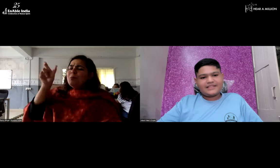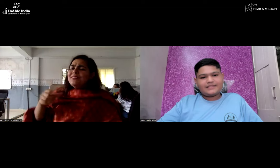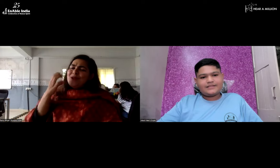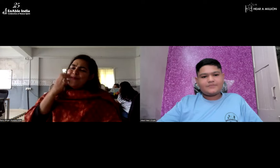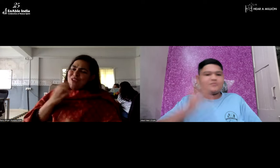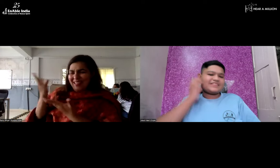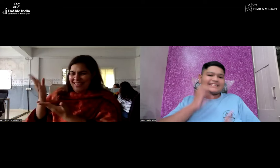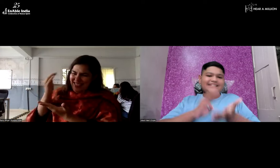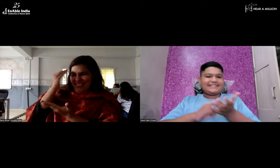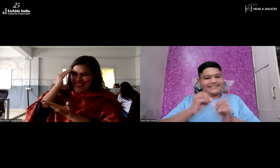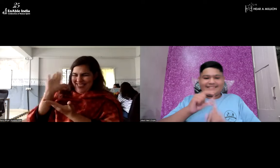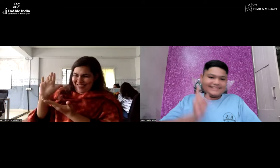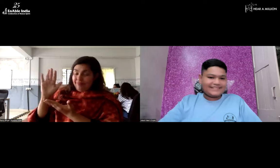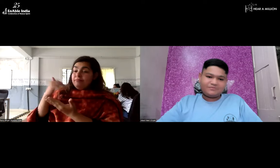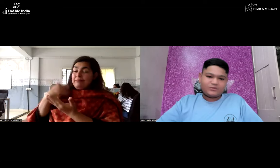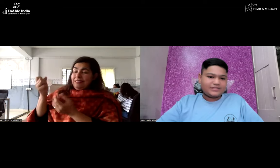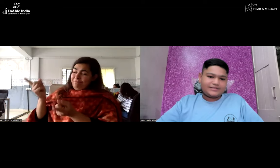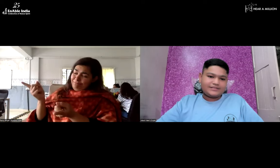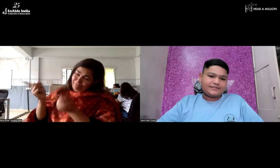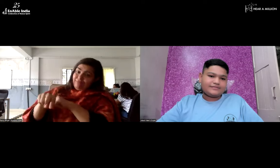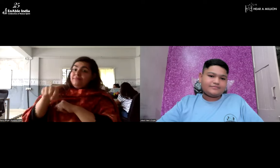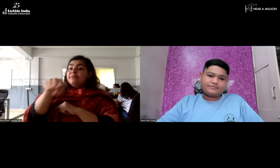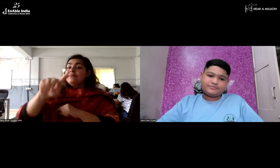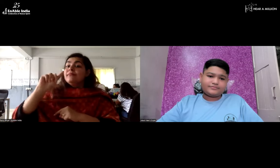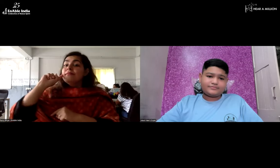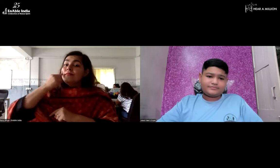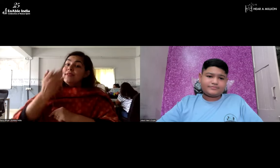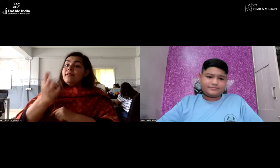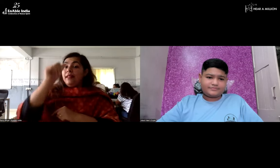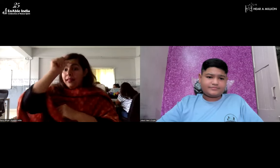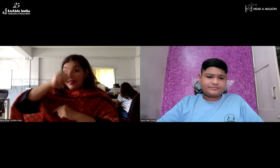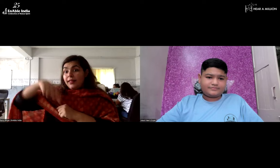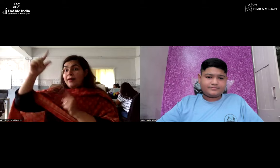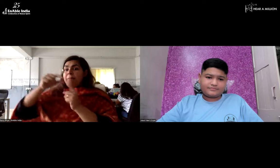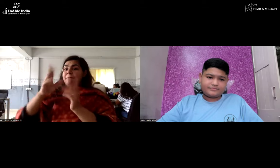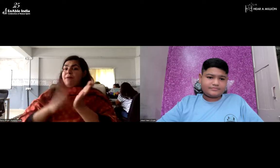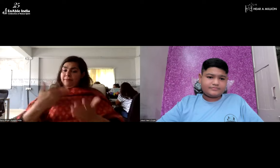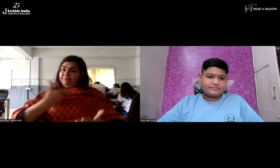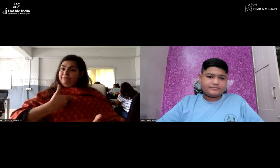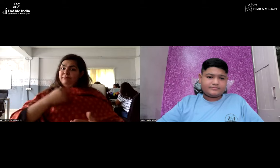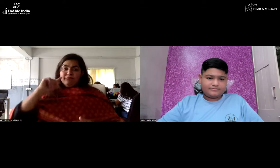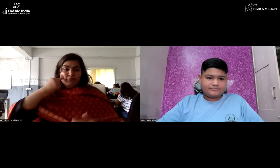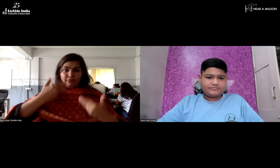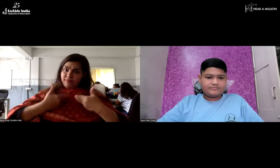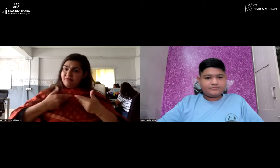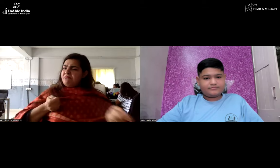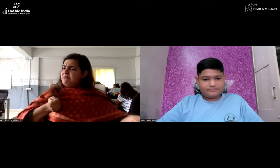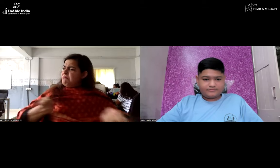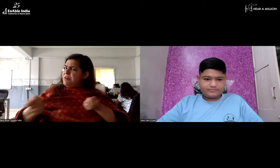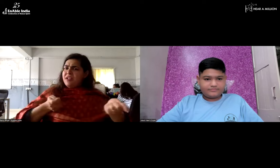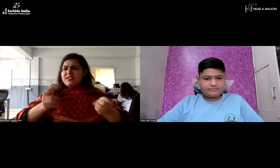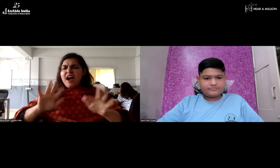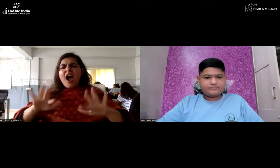ISL. And in jobs also, deaf people can be employed. So what kind of